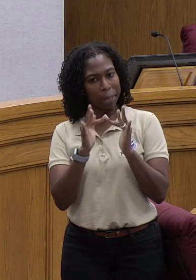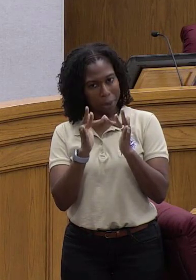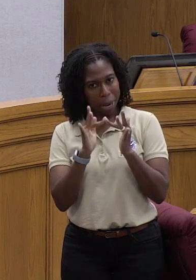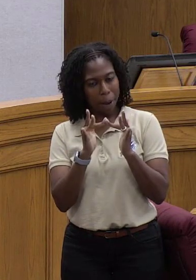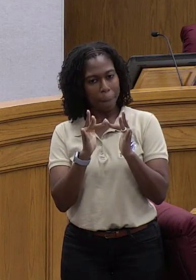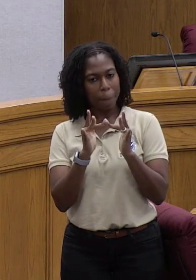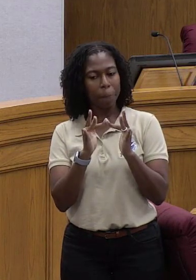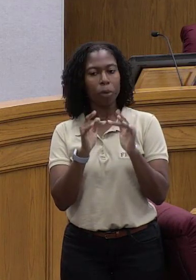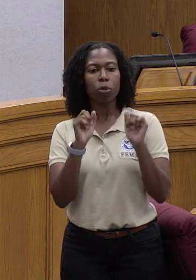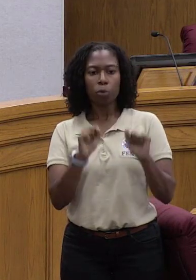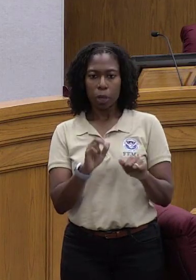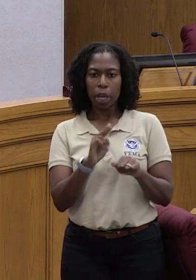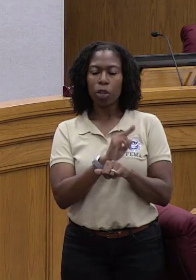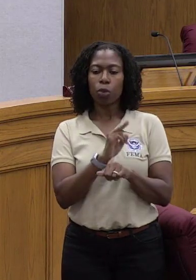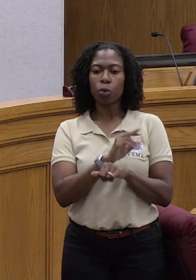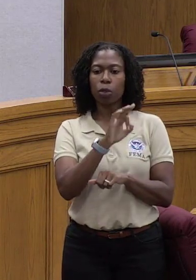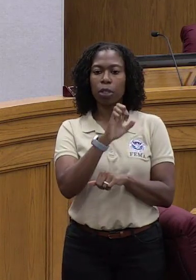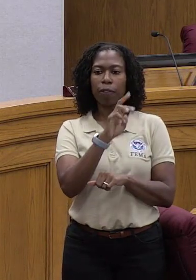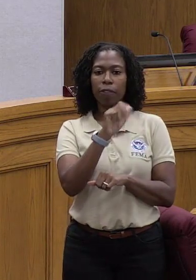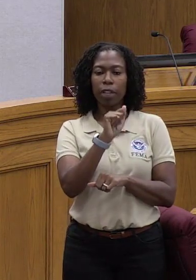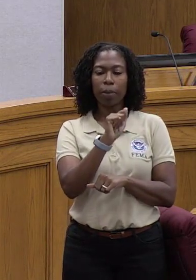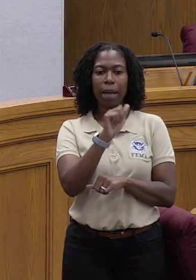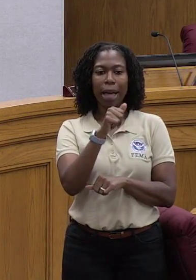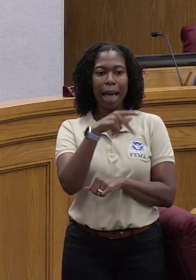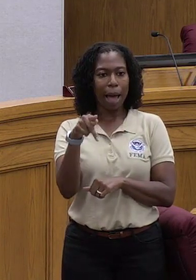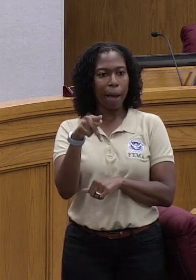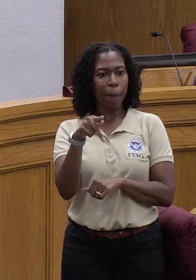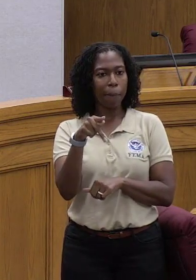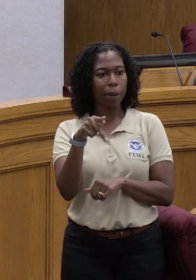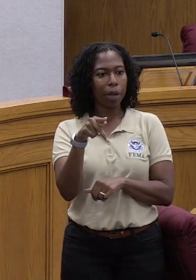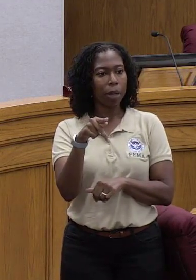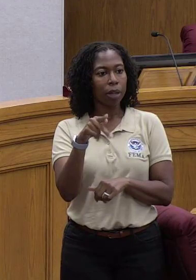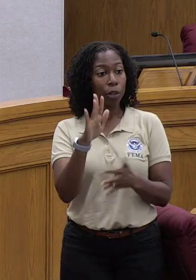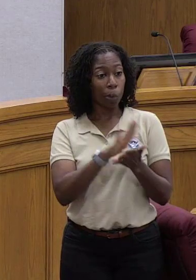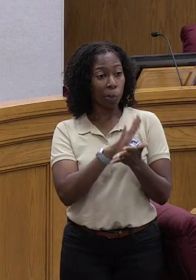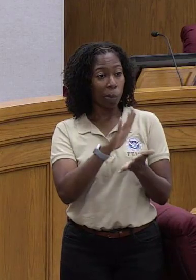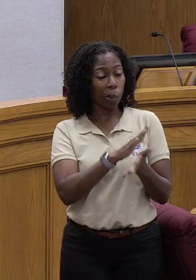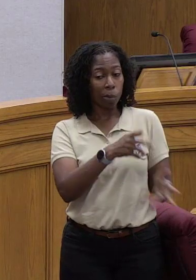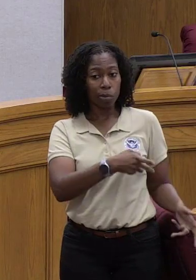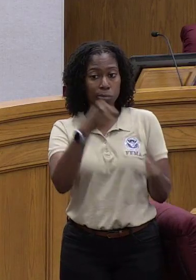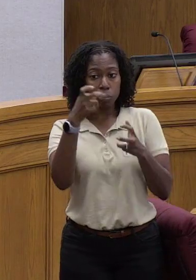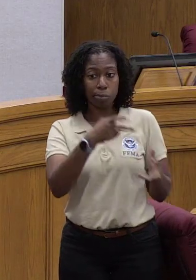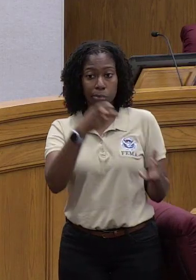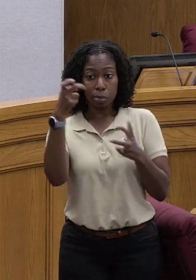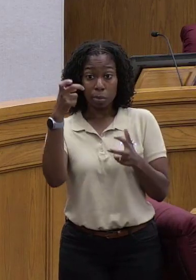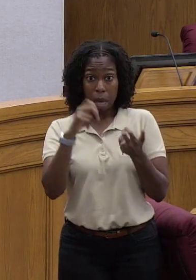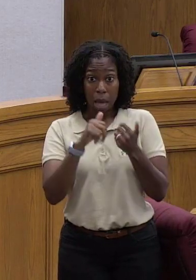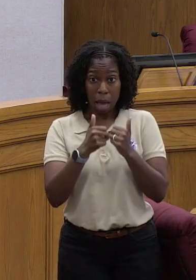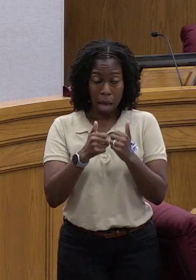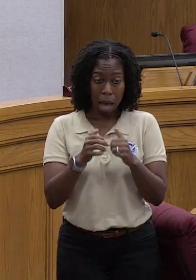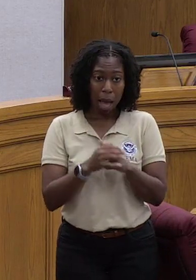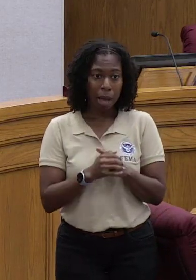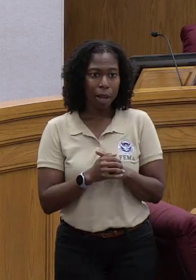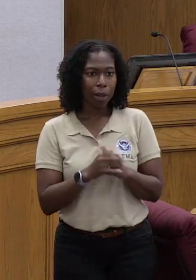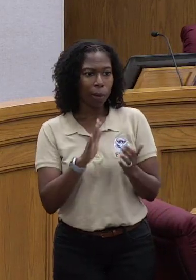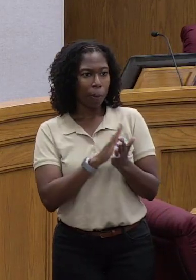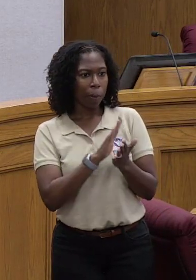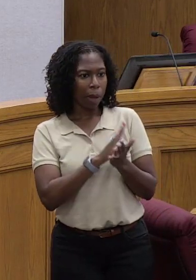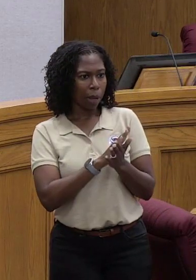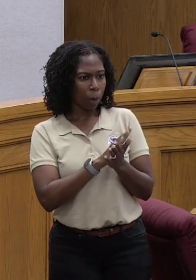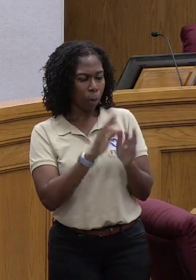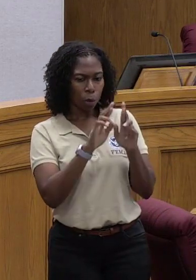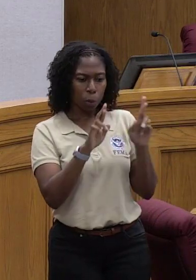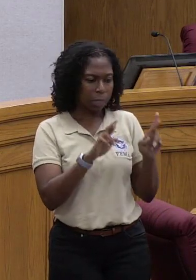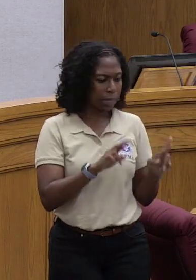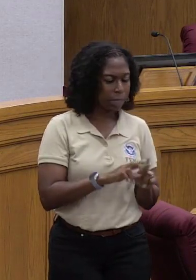you can use that FEMA app to upload your documentation. All you need to do is take a picture of whatever that receipt is, whatever